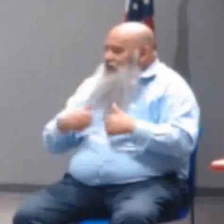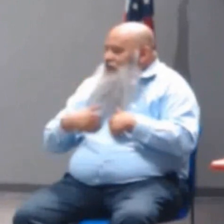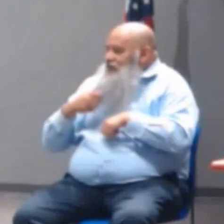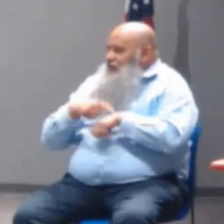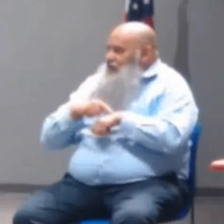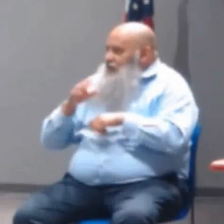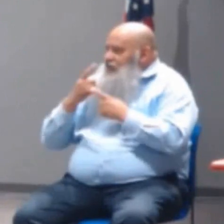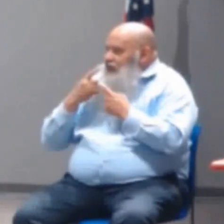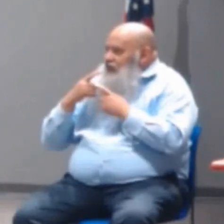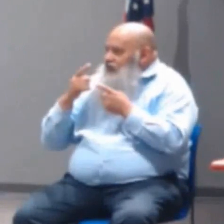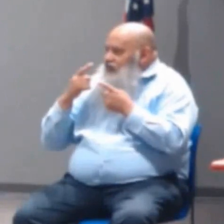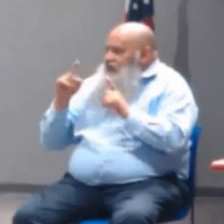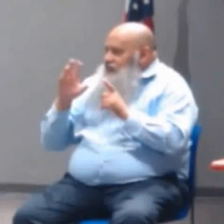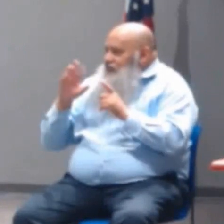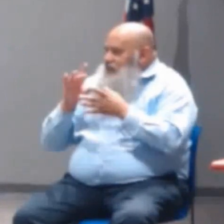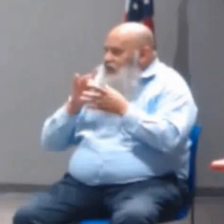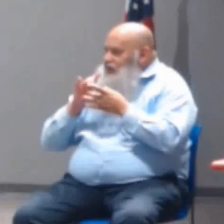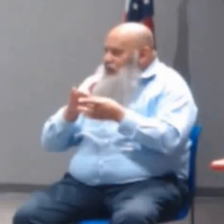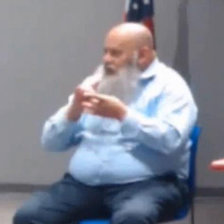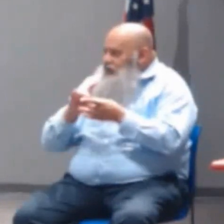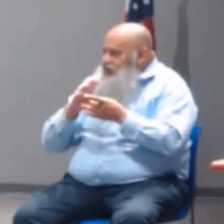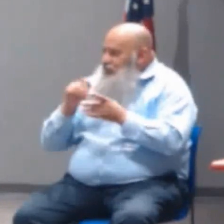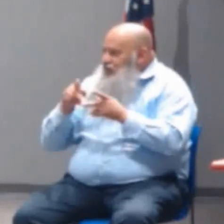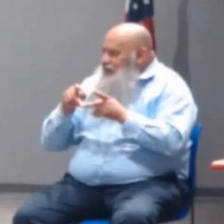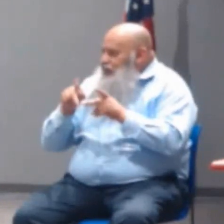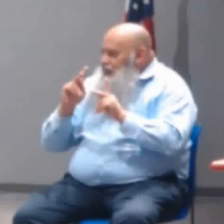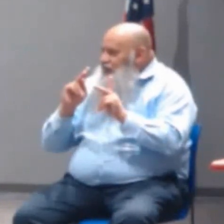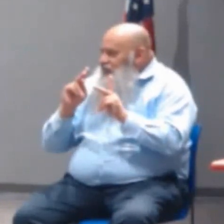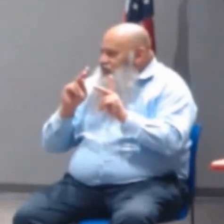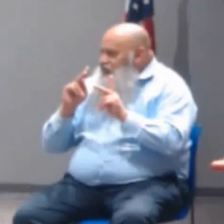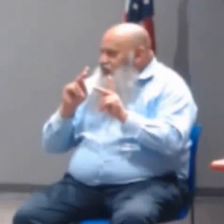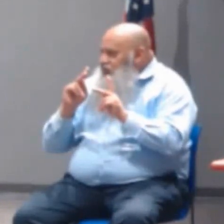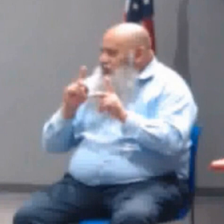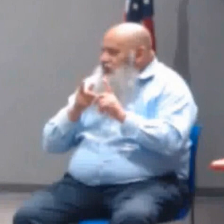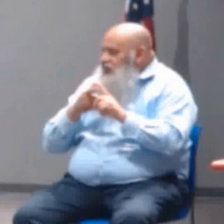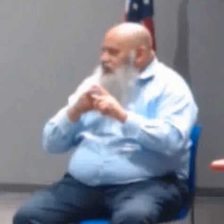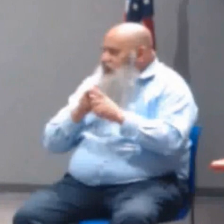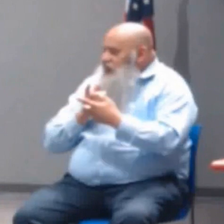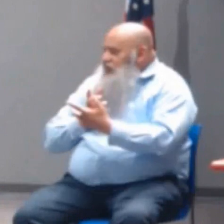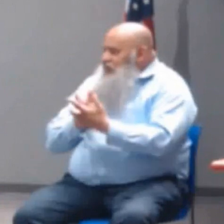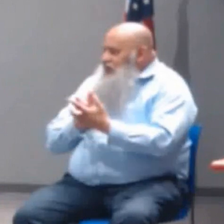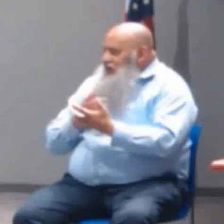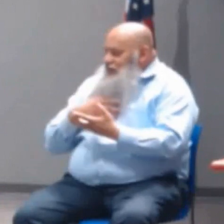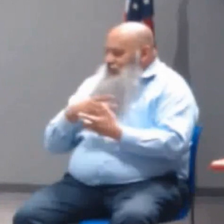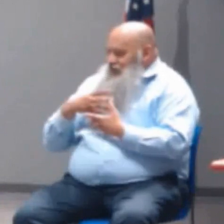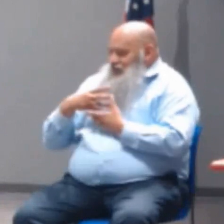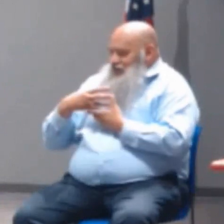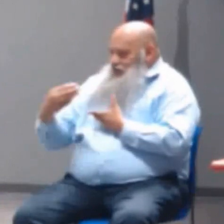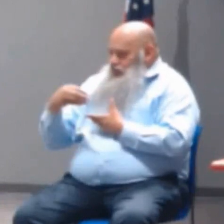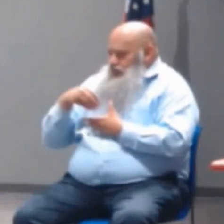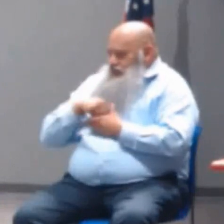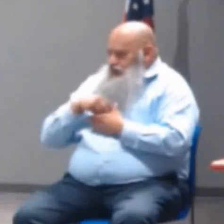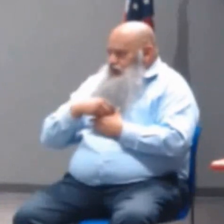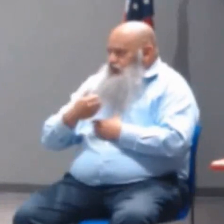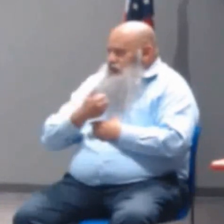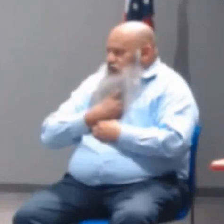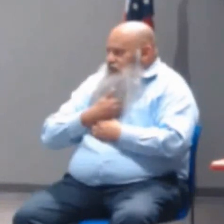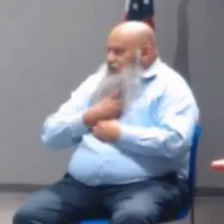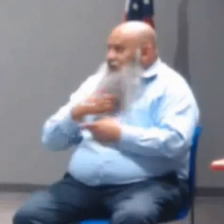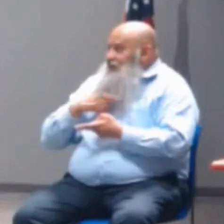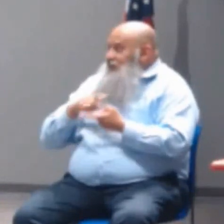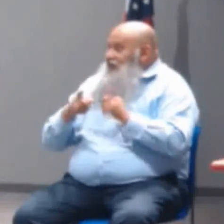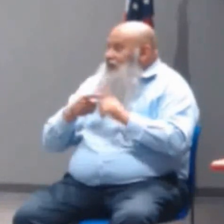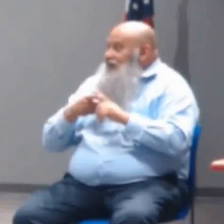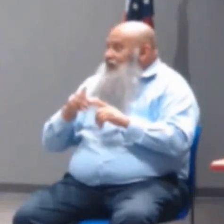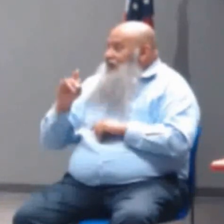achievements and relationships and privilege to align my outer and inner self. My friend